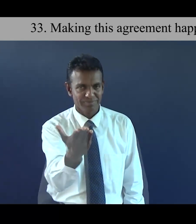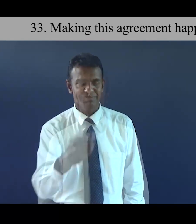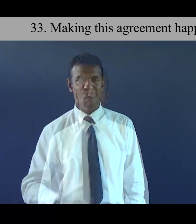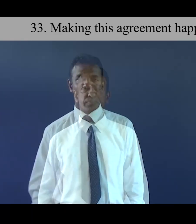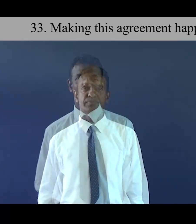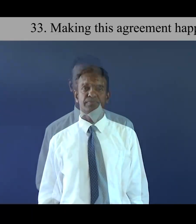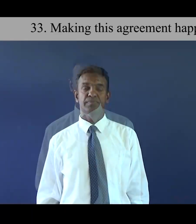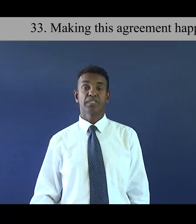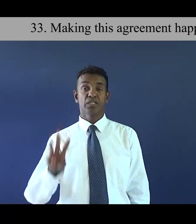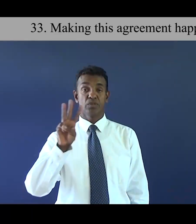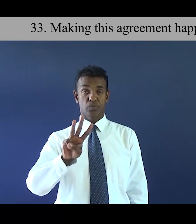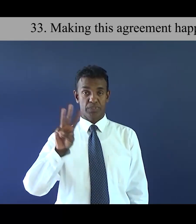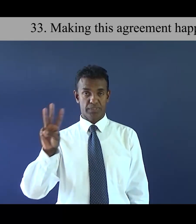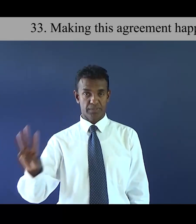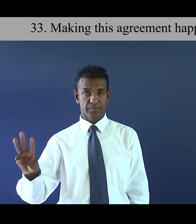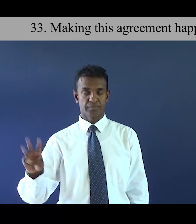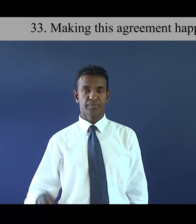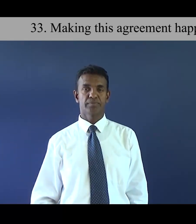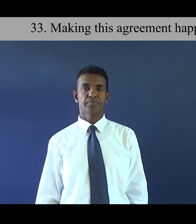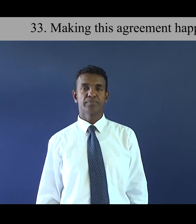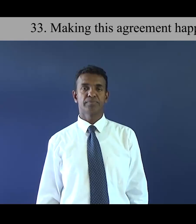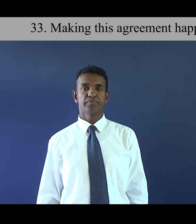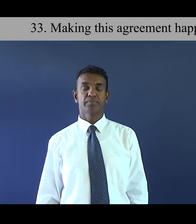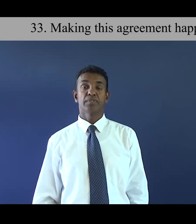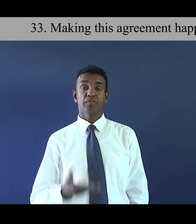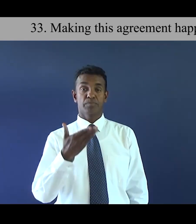that measures how well the agreement is happening.